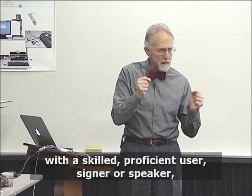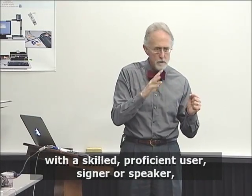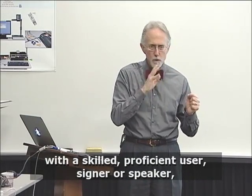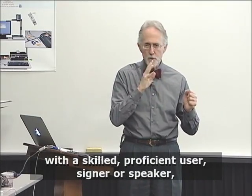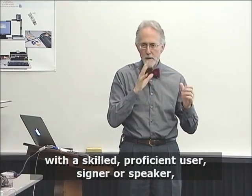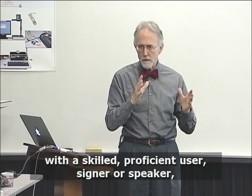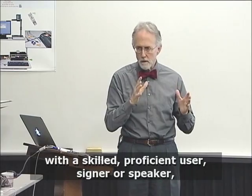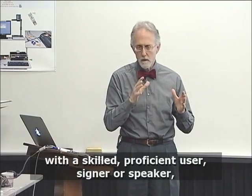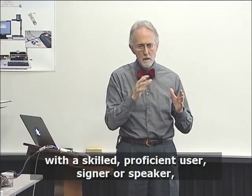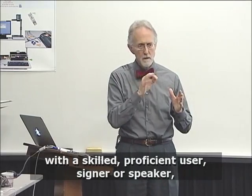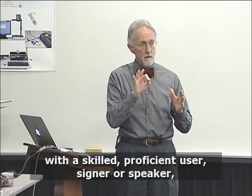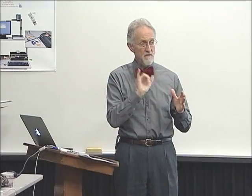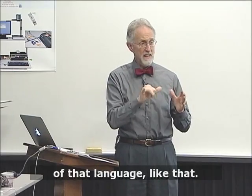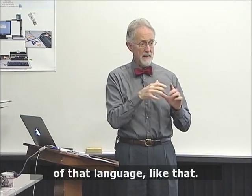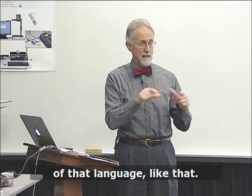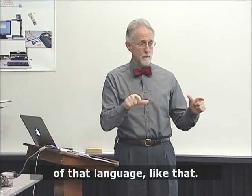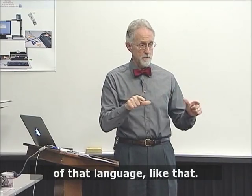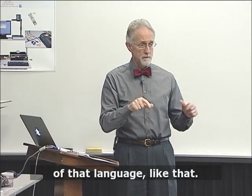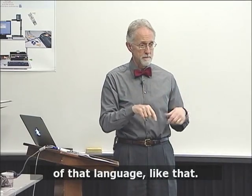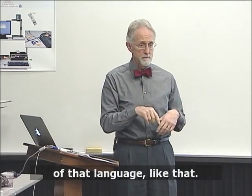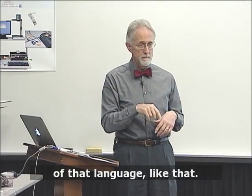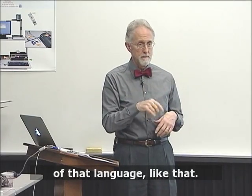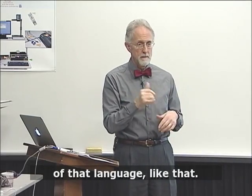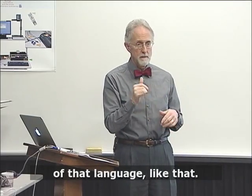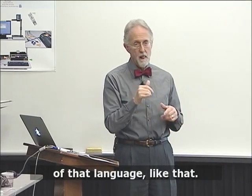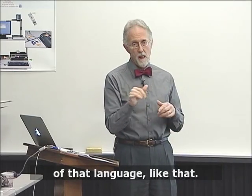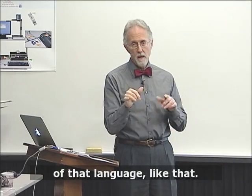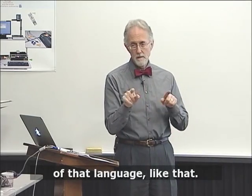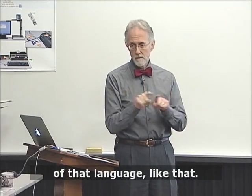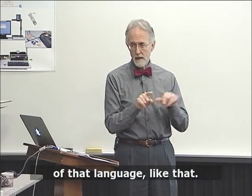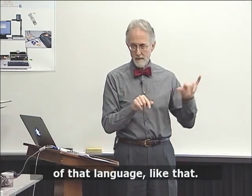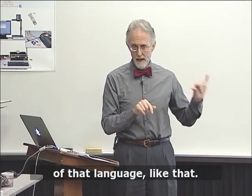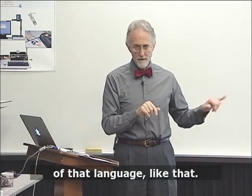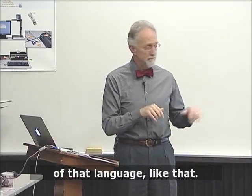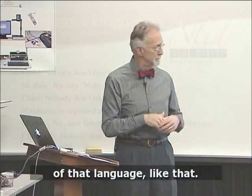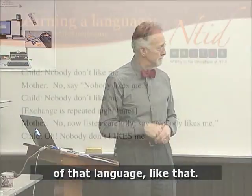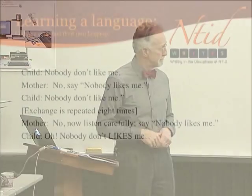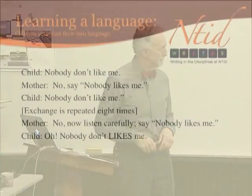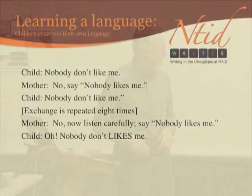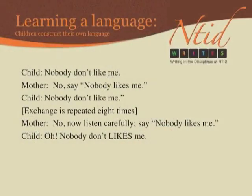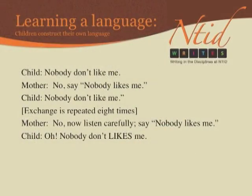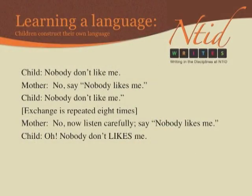or speaker of that language, like that.